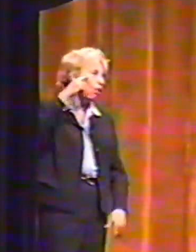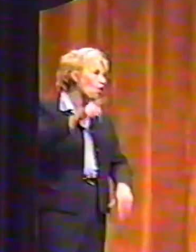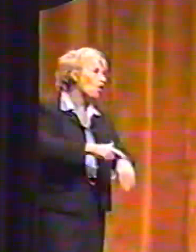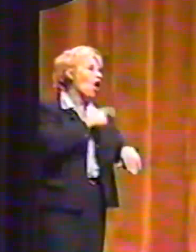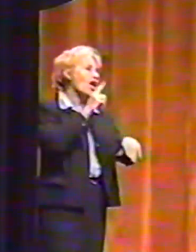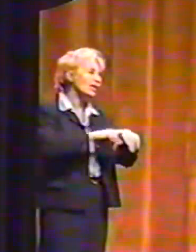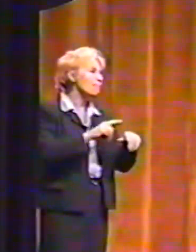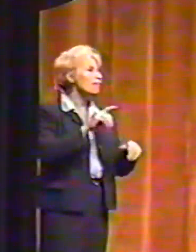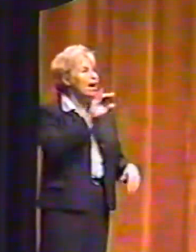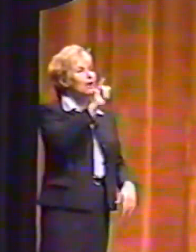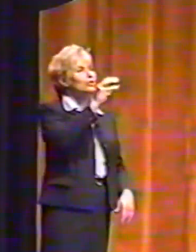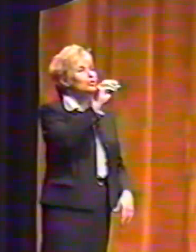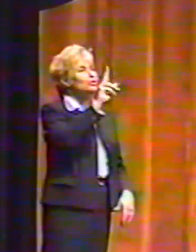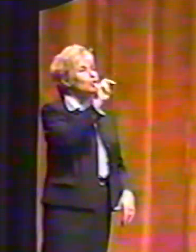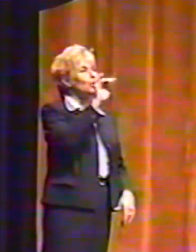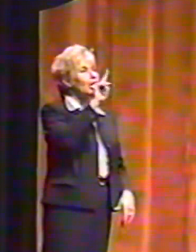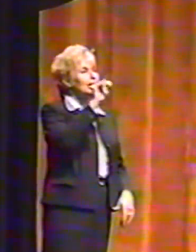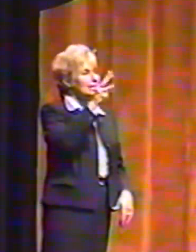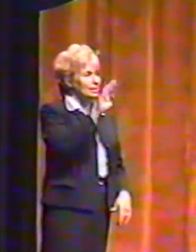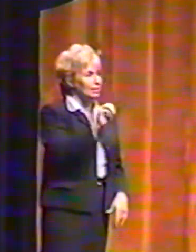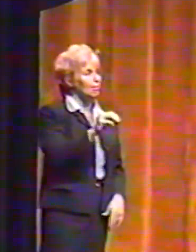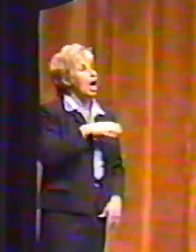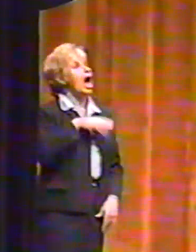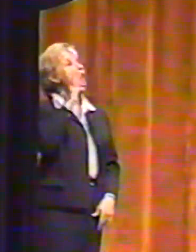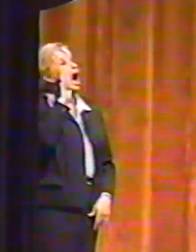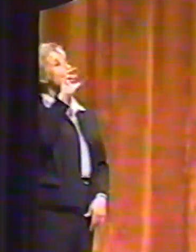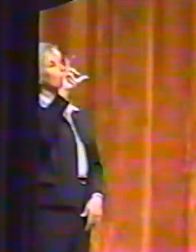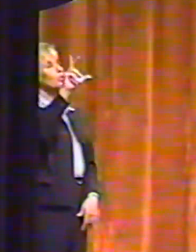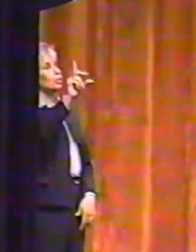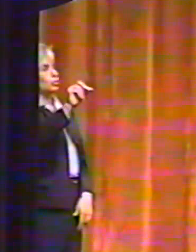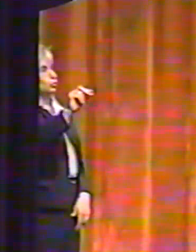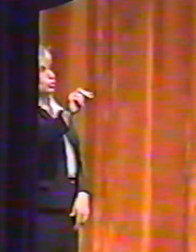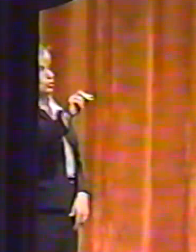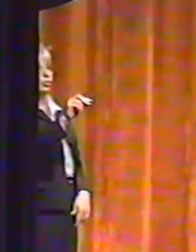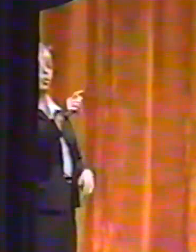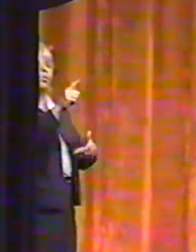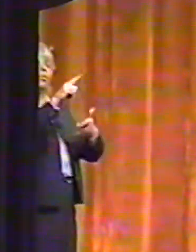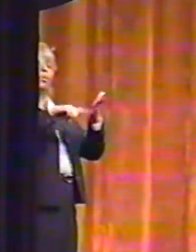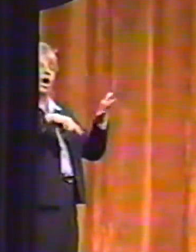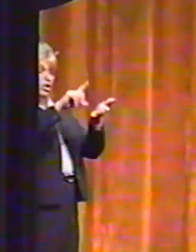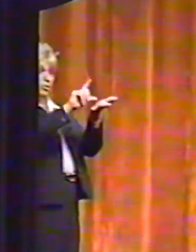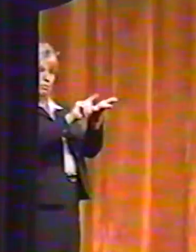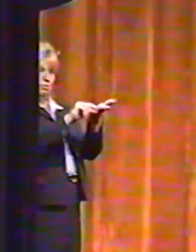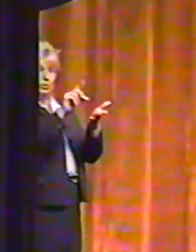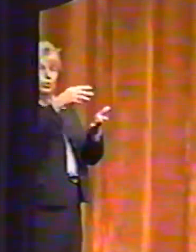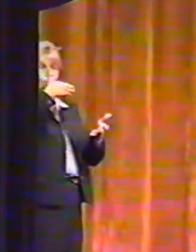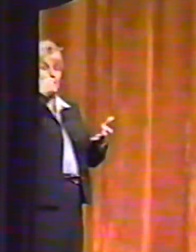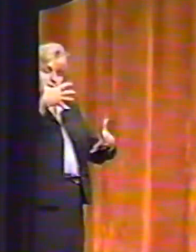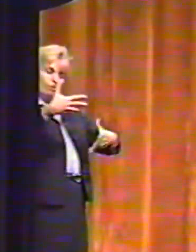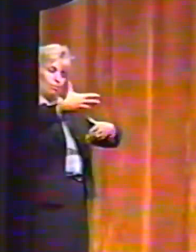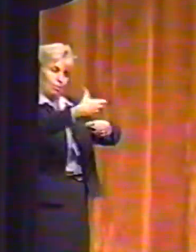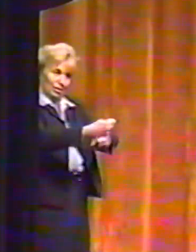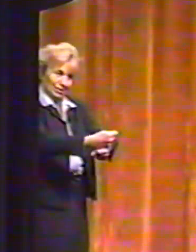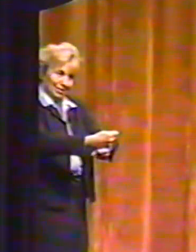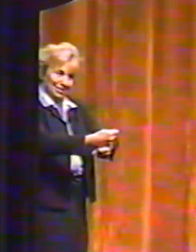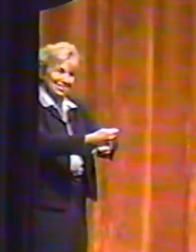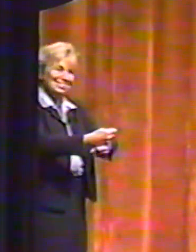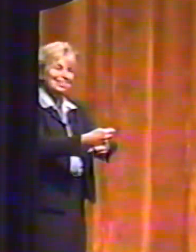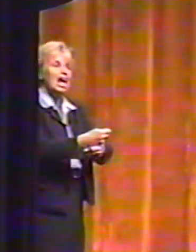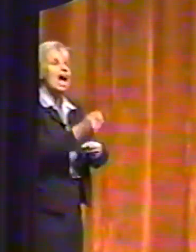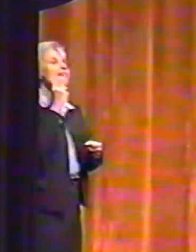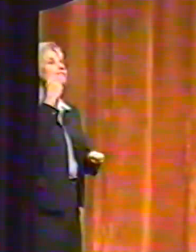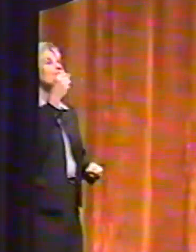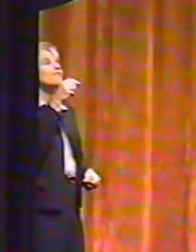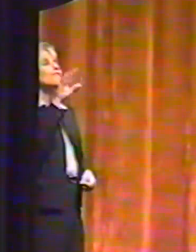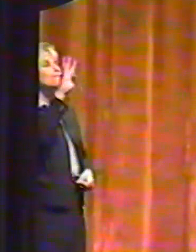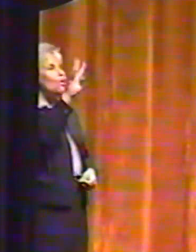about journalism, but I'm going to do what newspapers do best, and that's boil things down. I have four handy tips I want to pass along to anybody out